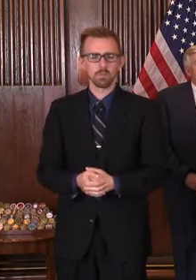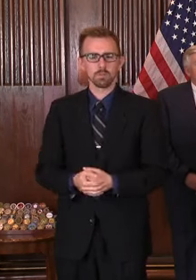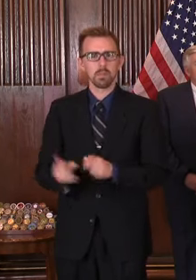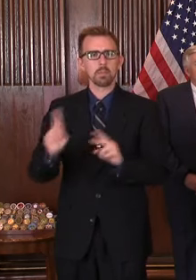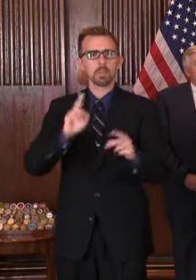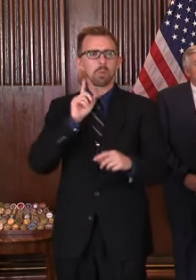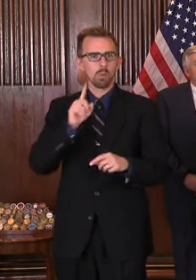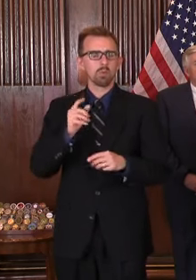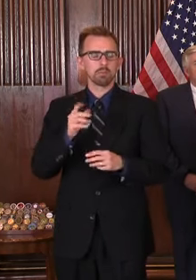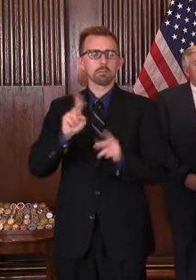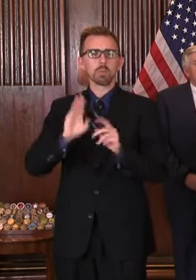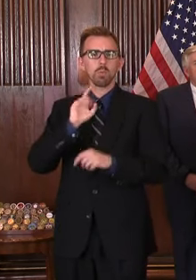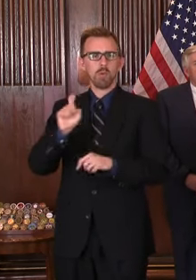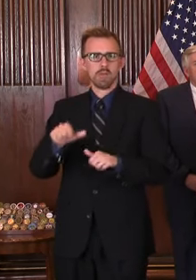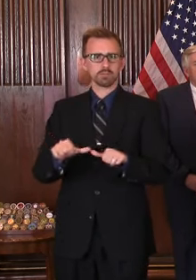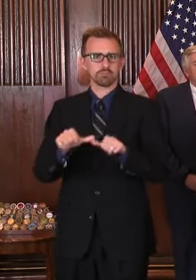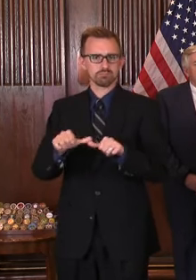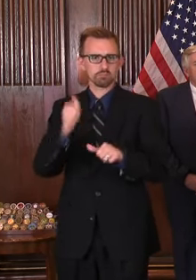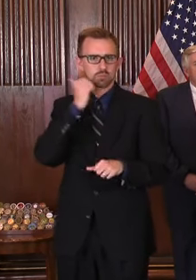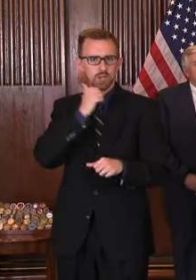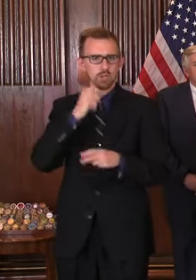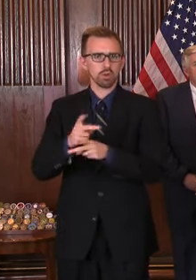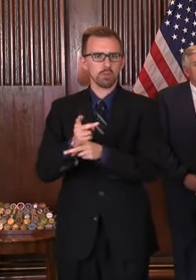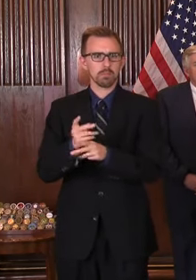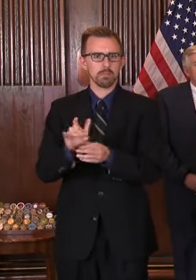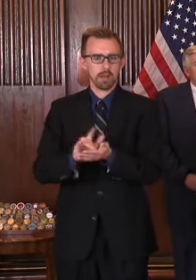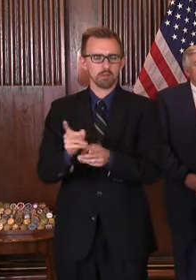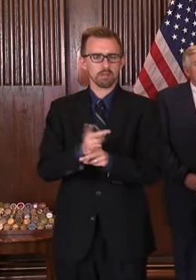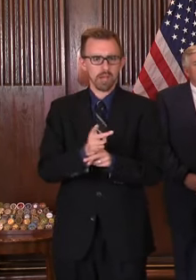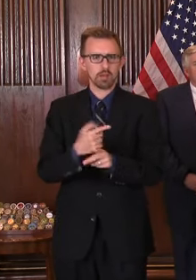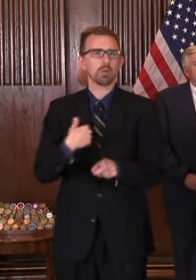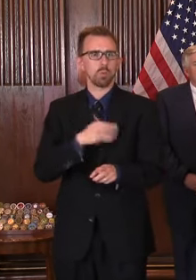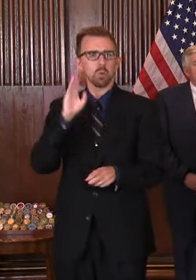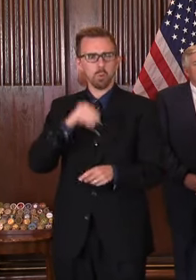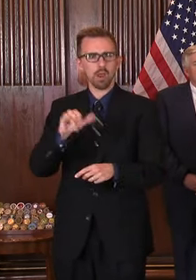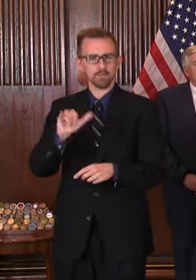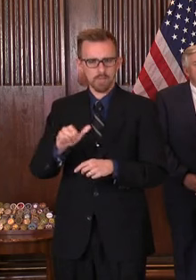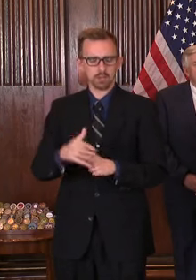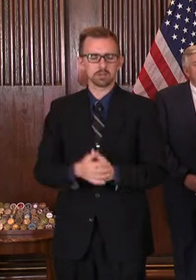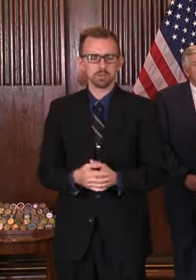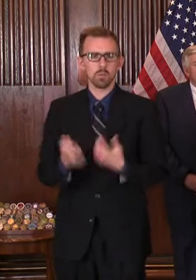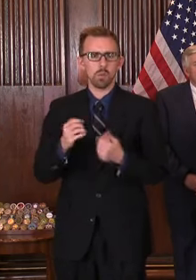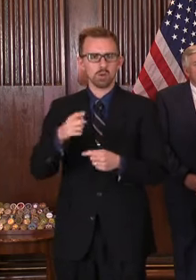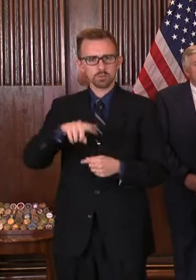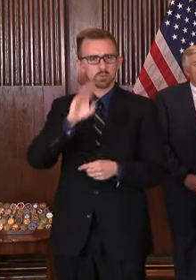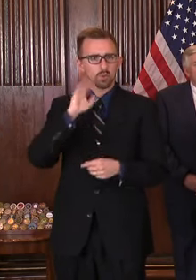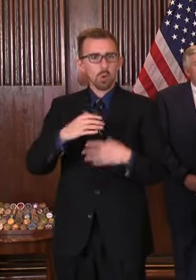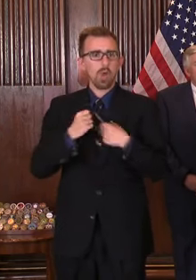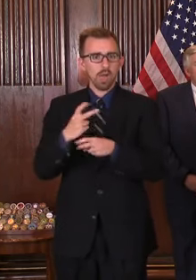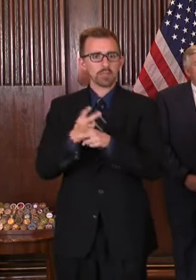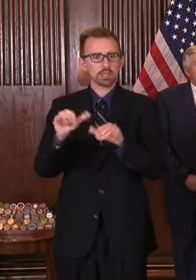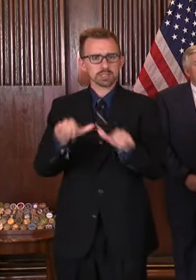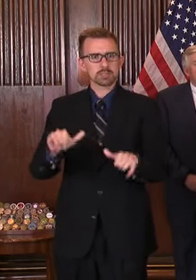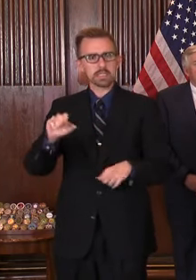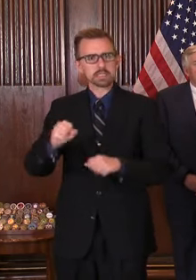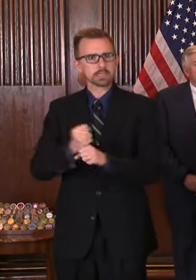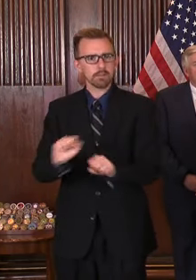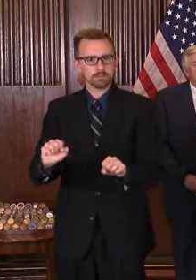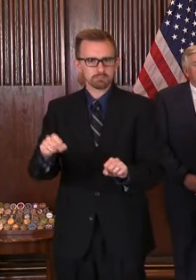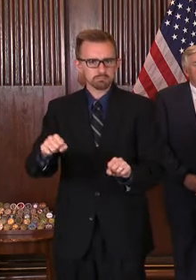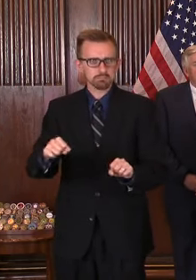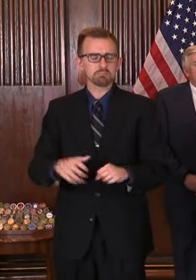to resume their standard medical care, and we're aware of this. And so I want people to know that the healthcare systems are safe. We're taking